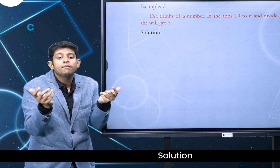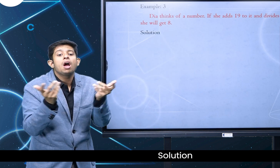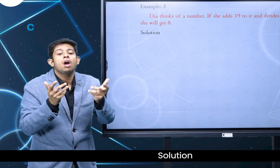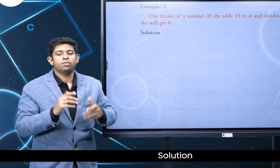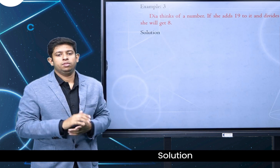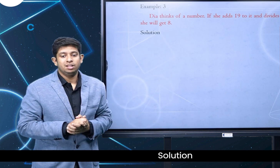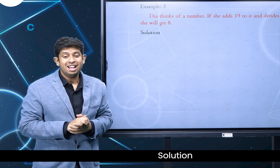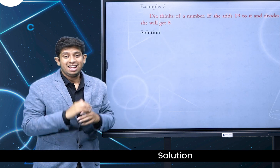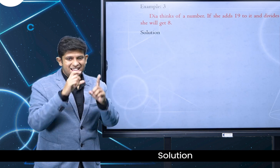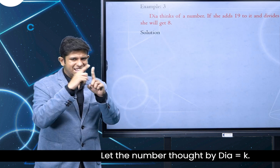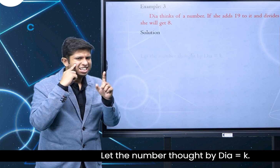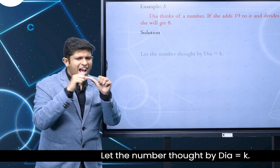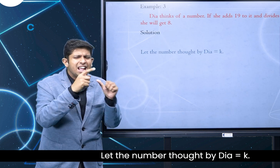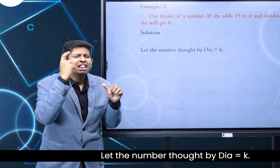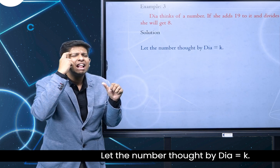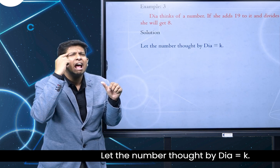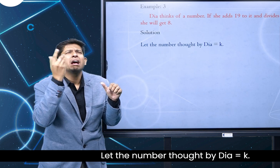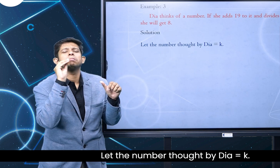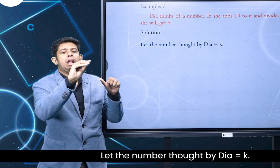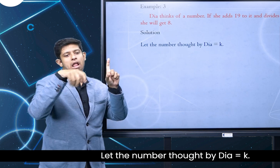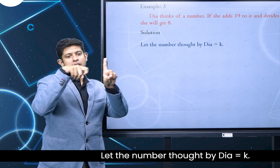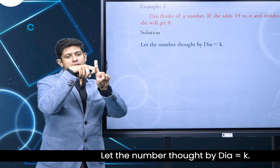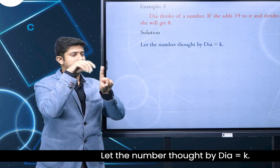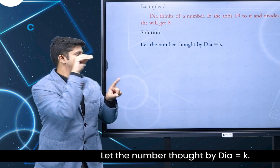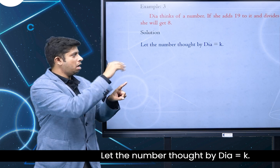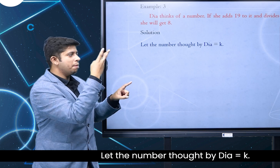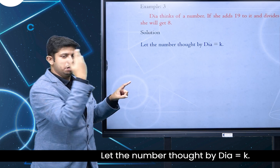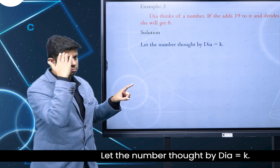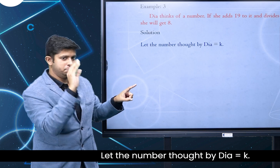Solution. That the number thought by Dia is equal to k.